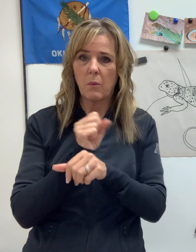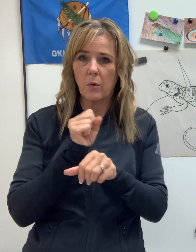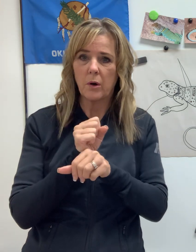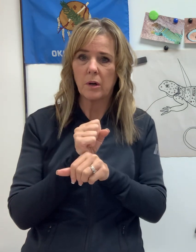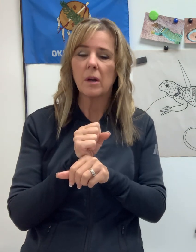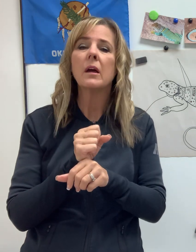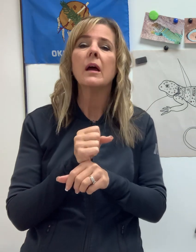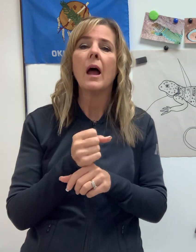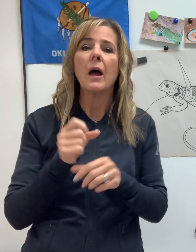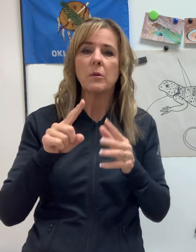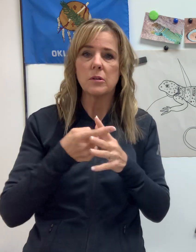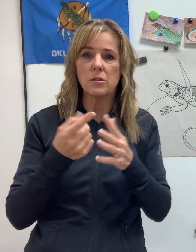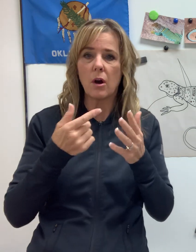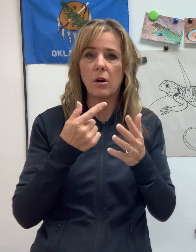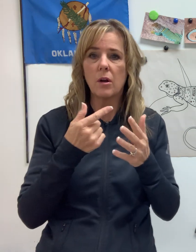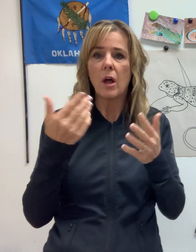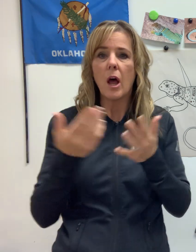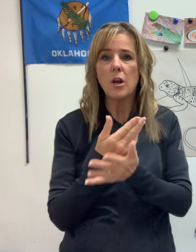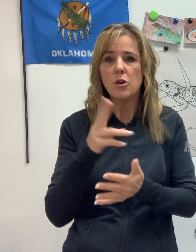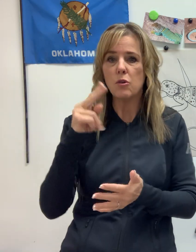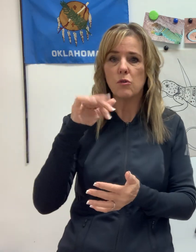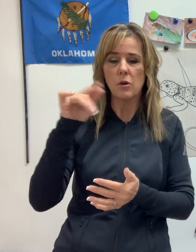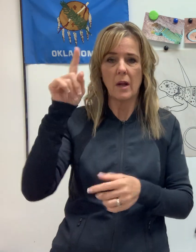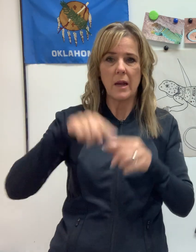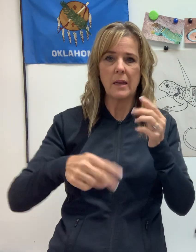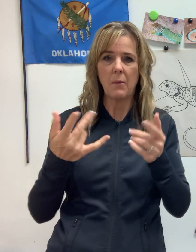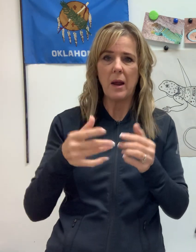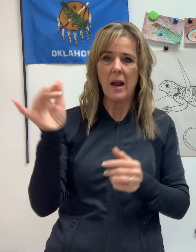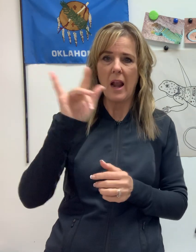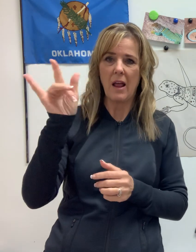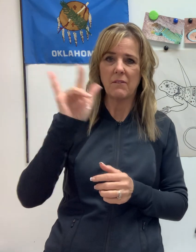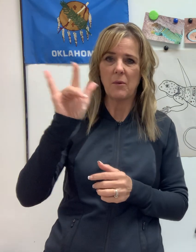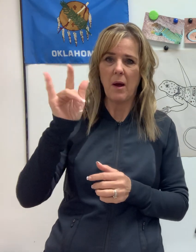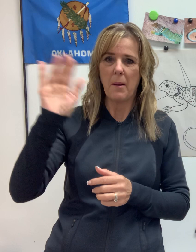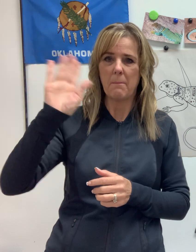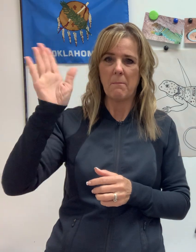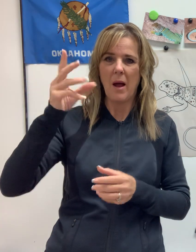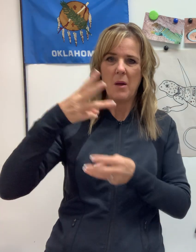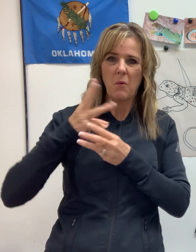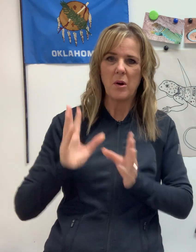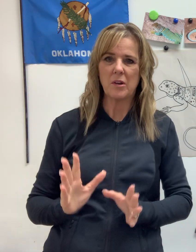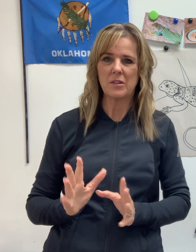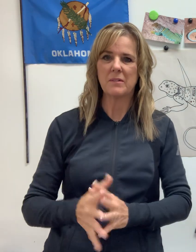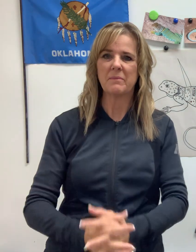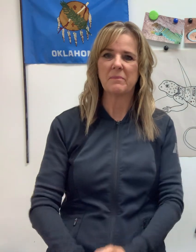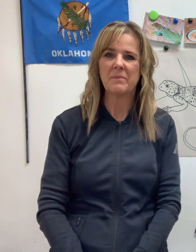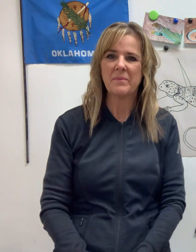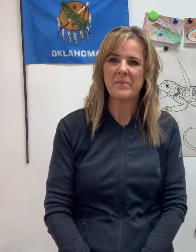and we will start a new unit next week. I can't wait. I love you all. Bye, Warriors.